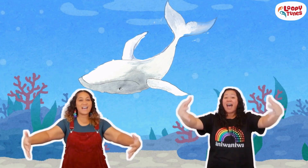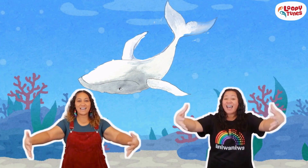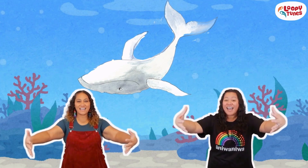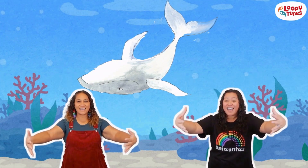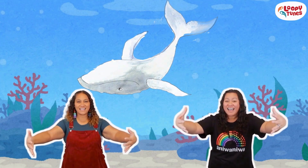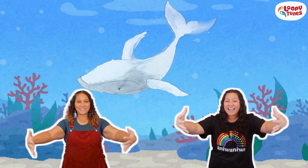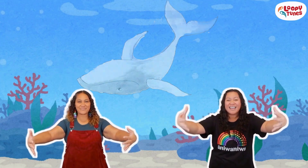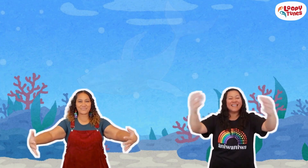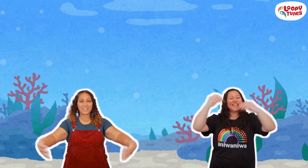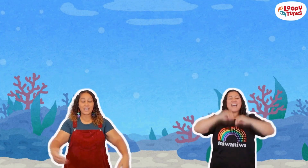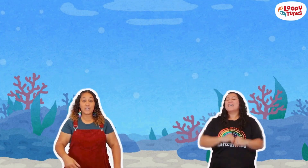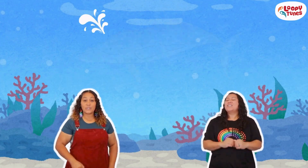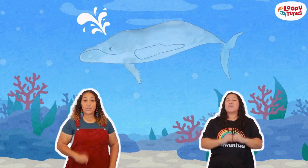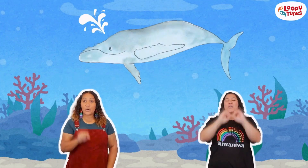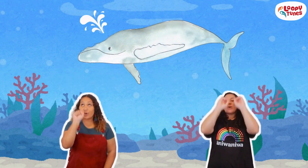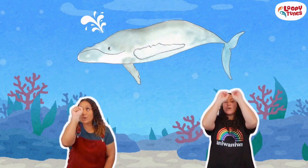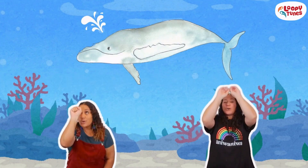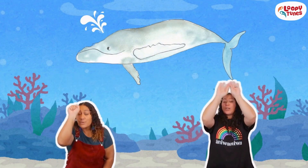Momona,